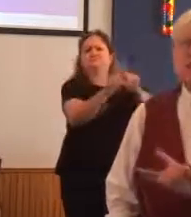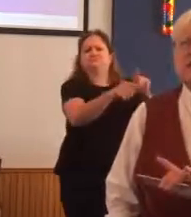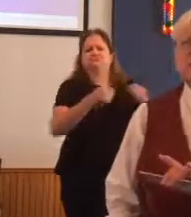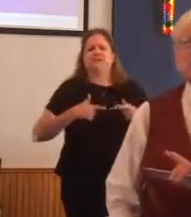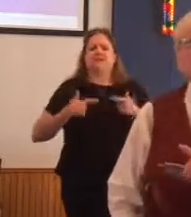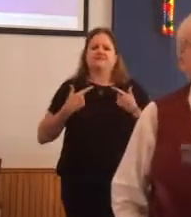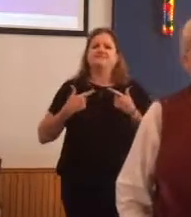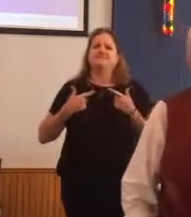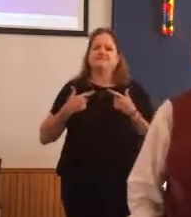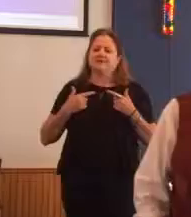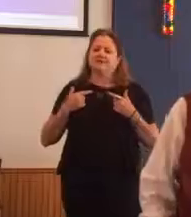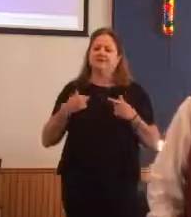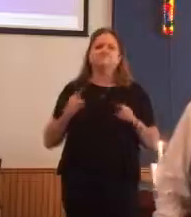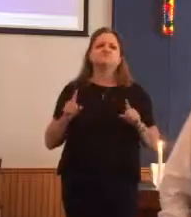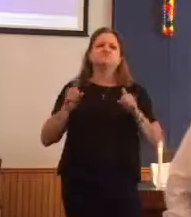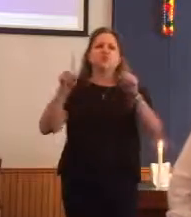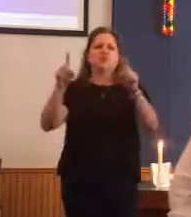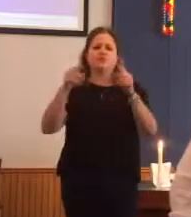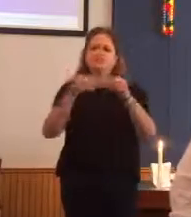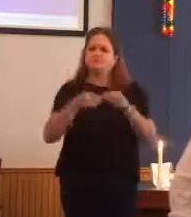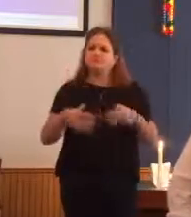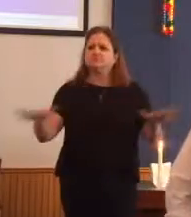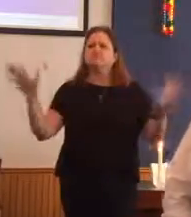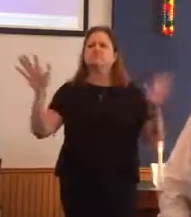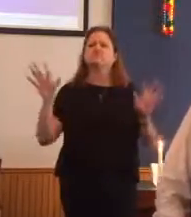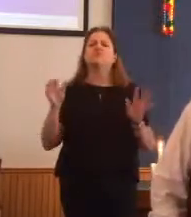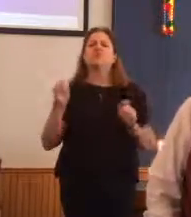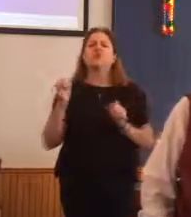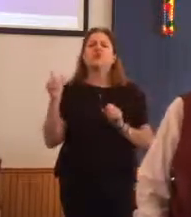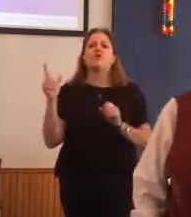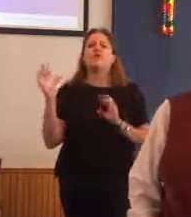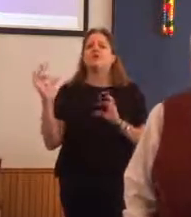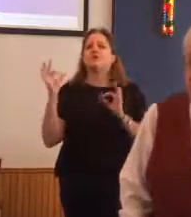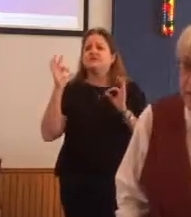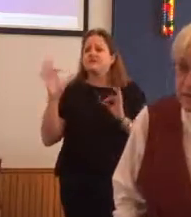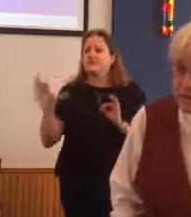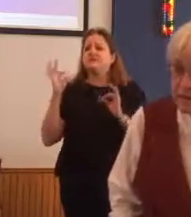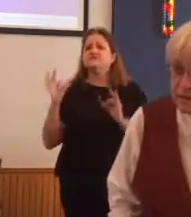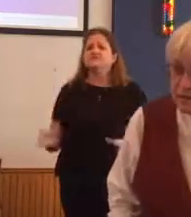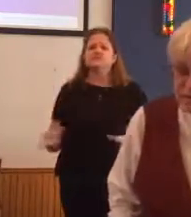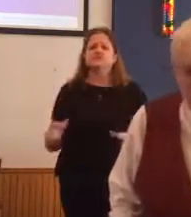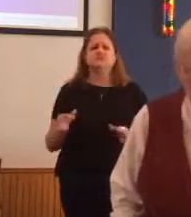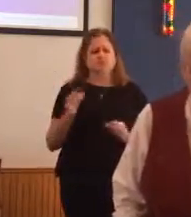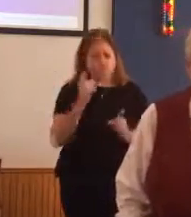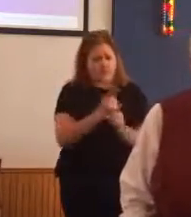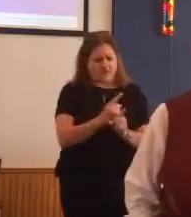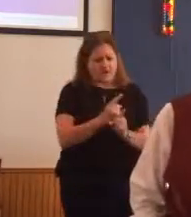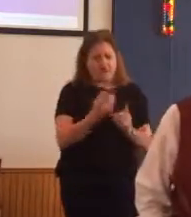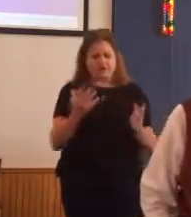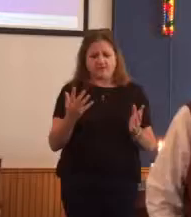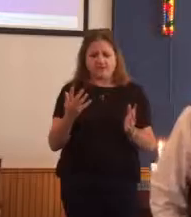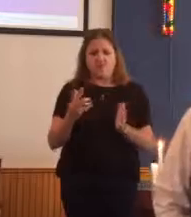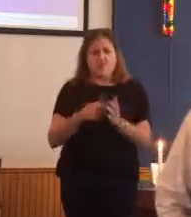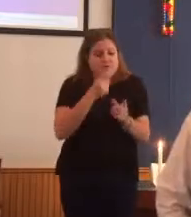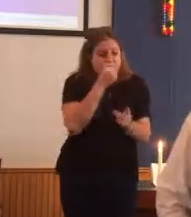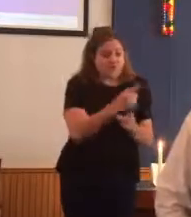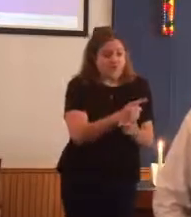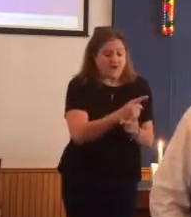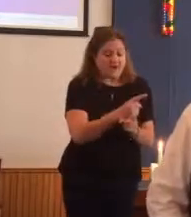let's consider with every decision what is right. What is